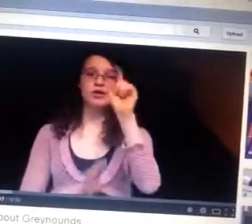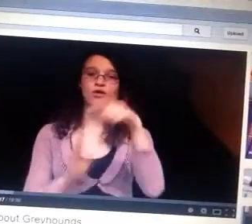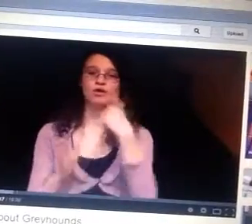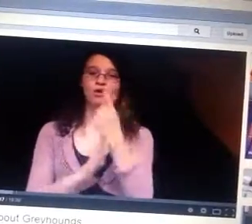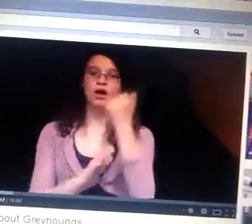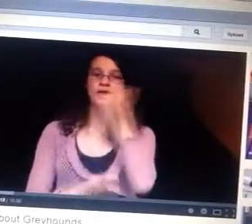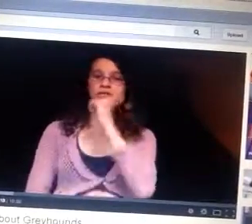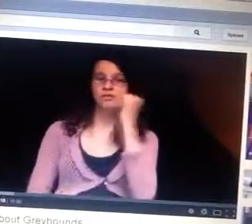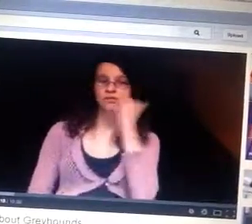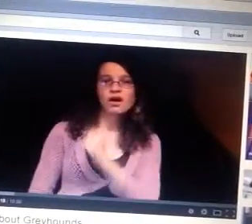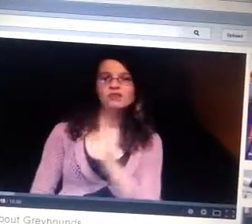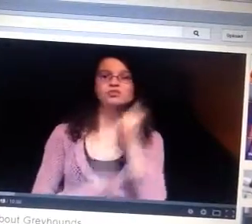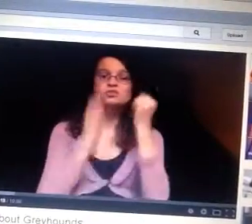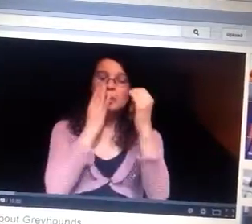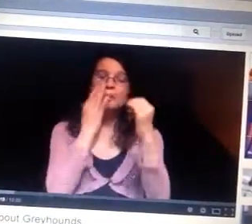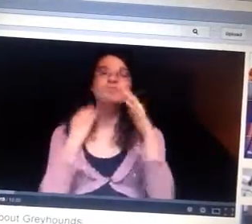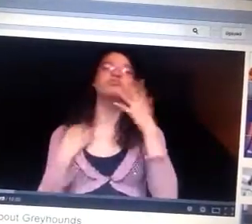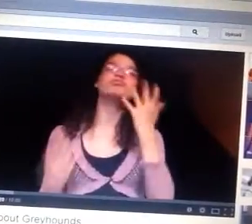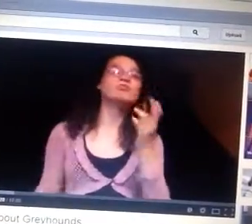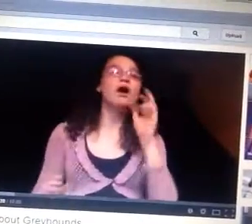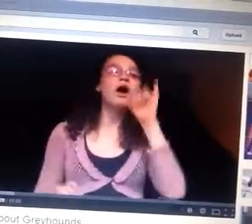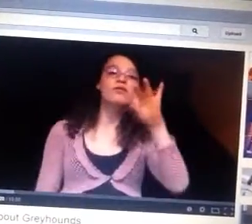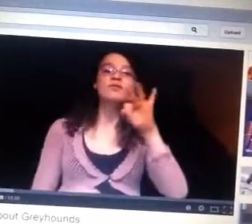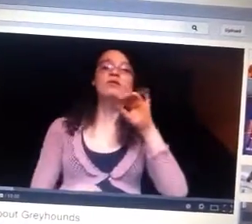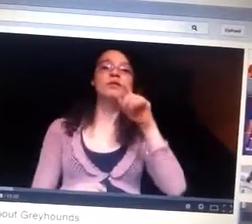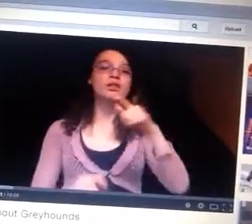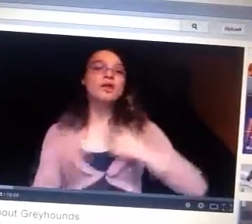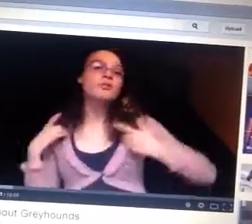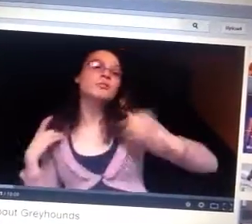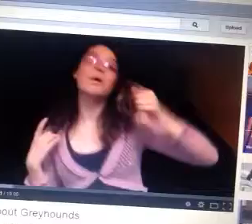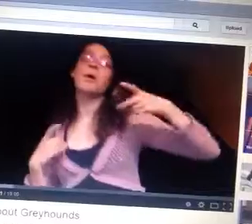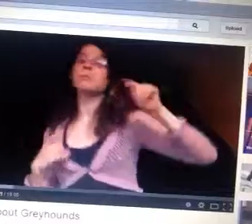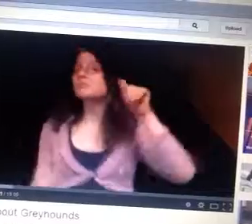and very lazy. They tend to sleep about 18 hours every day.